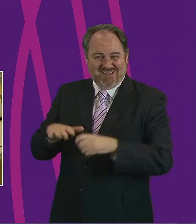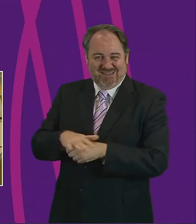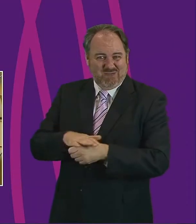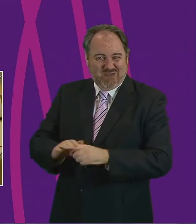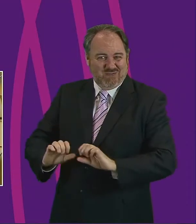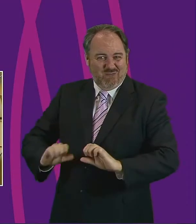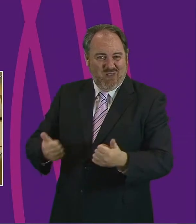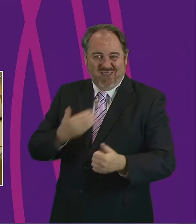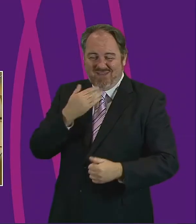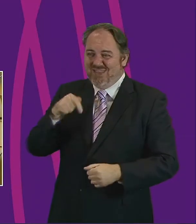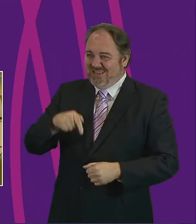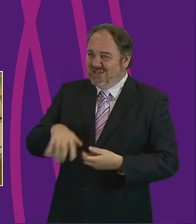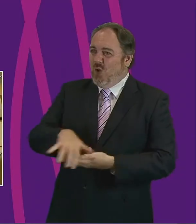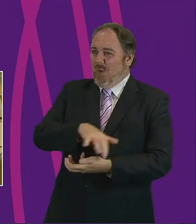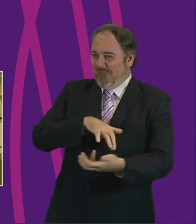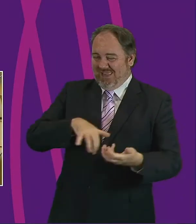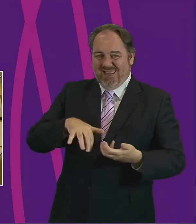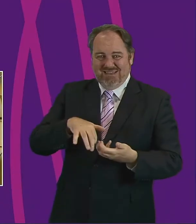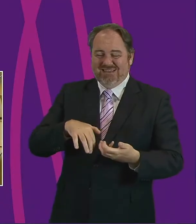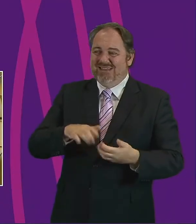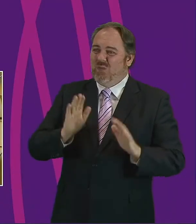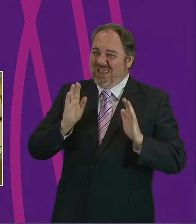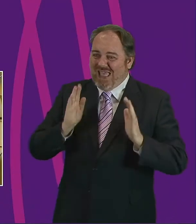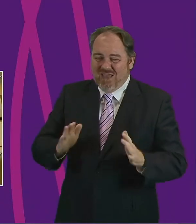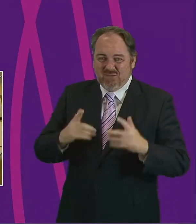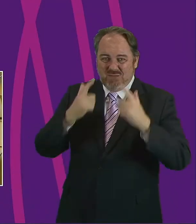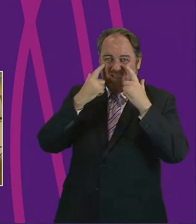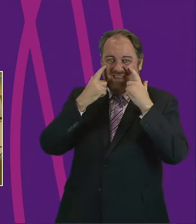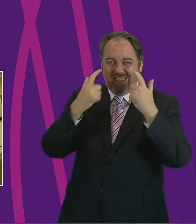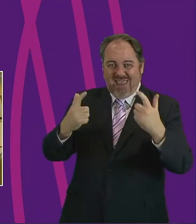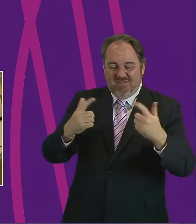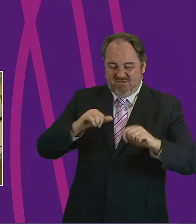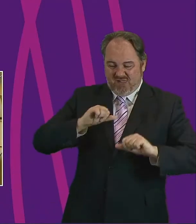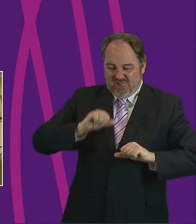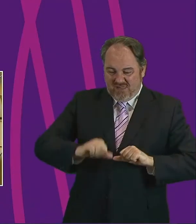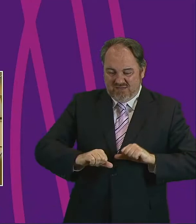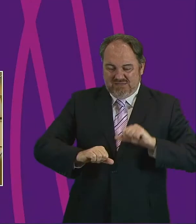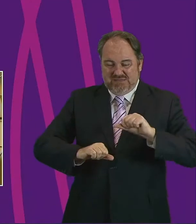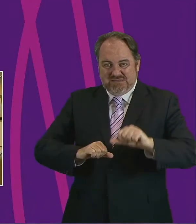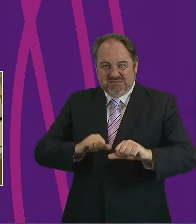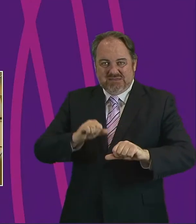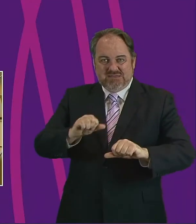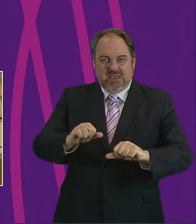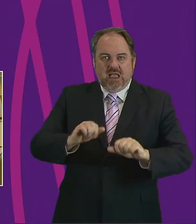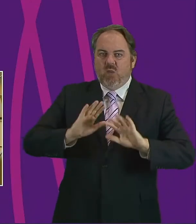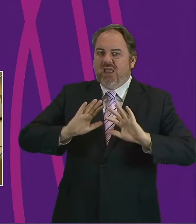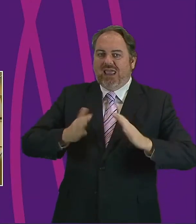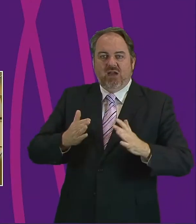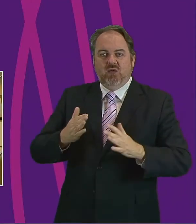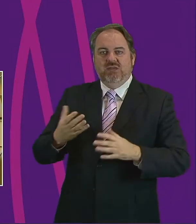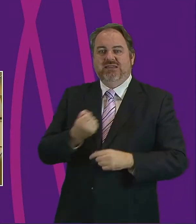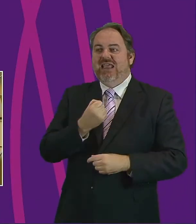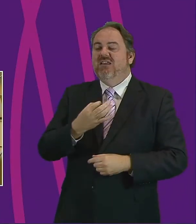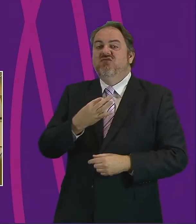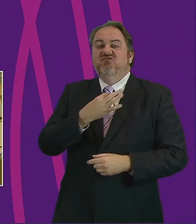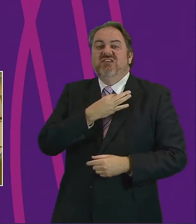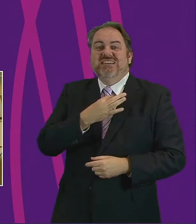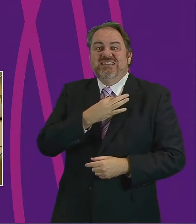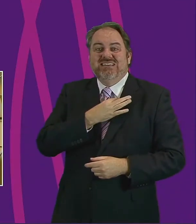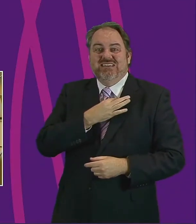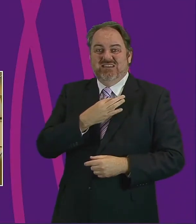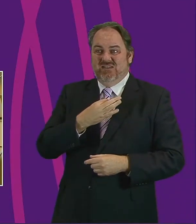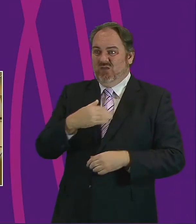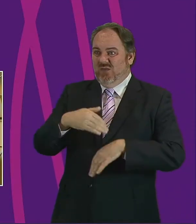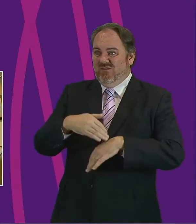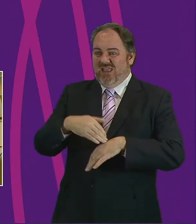them. We must proceed cautiously and carefully, and we must do nothing that compromises the safety of our